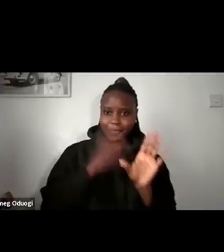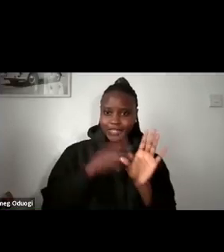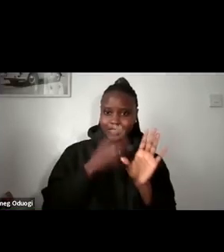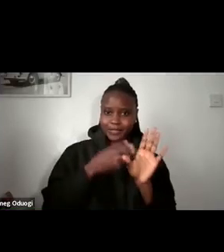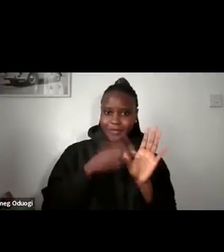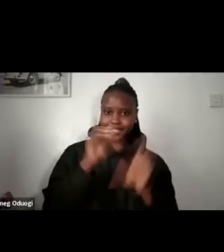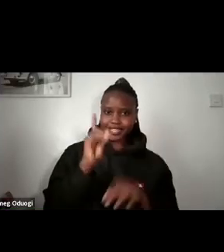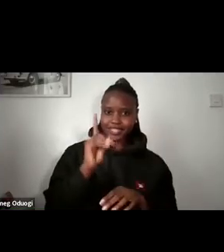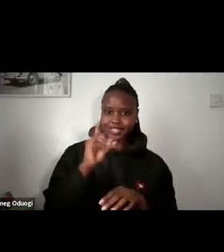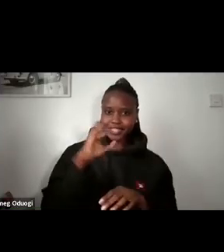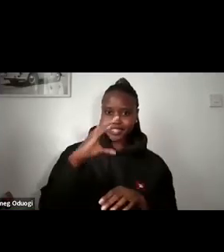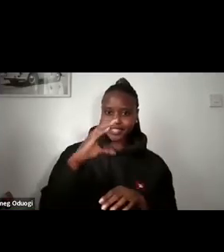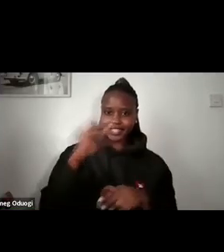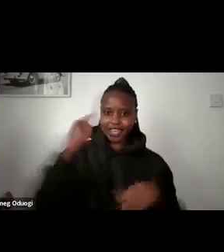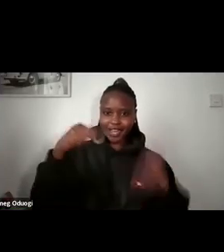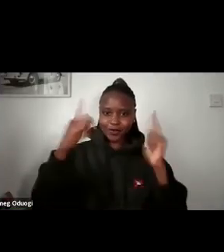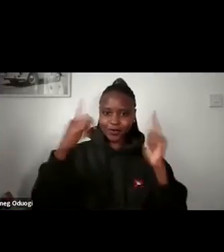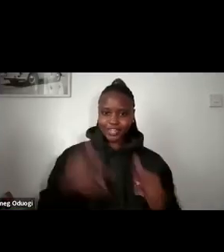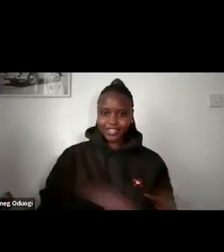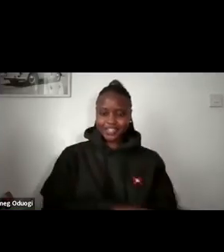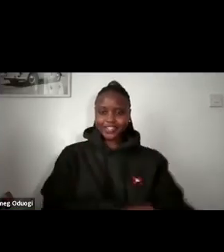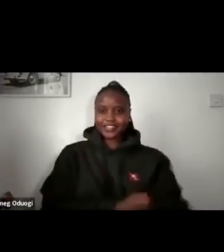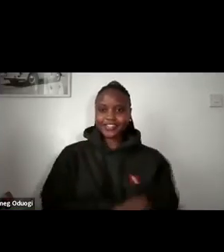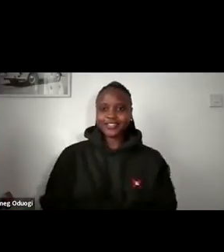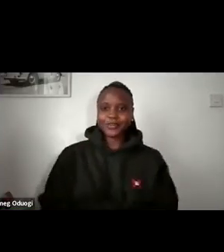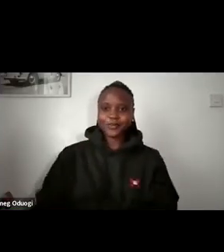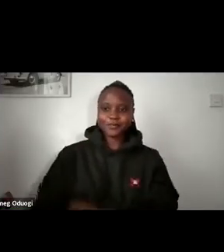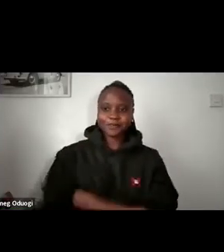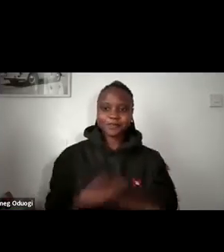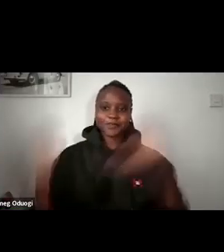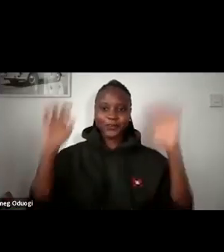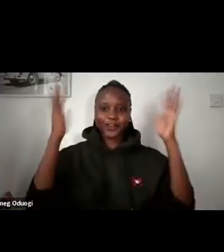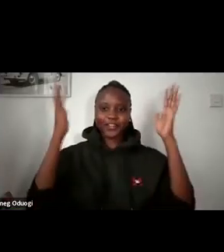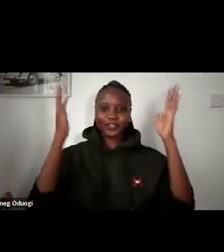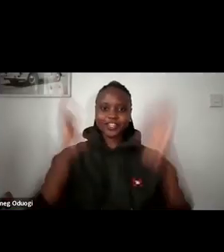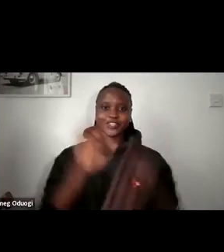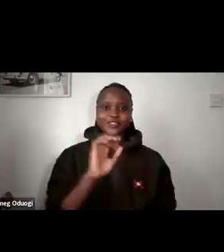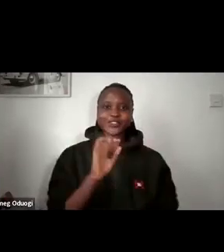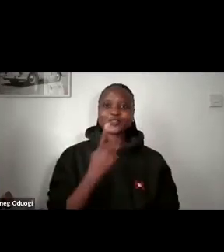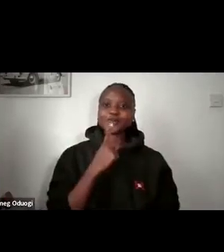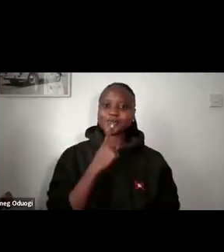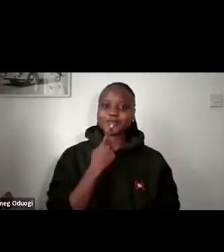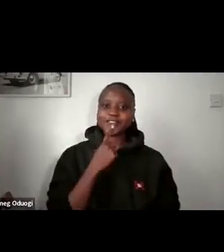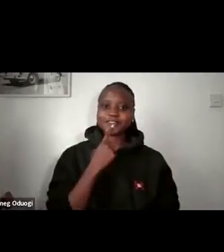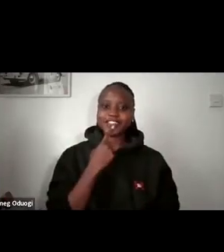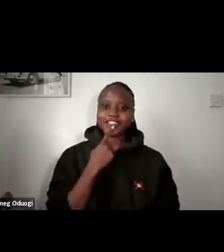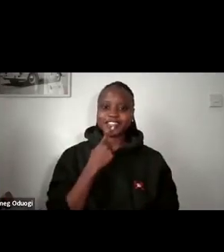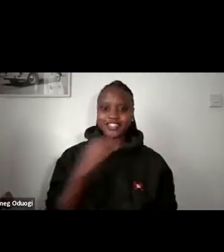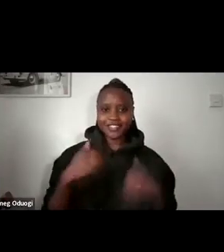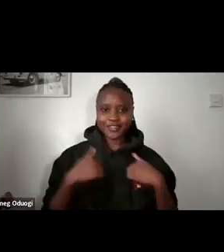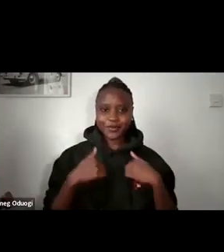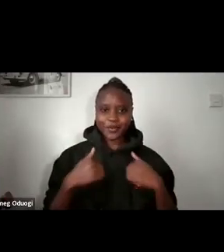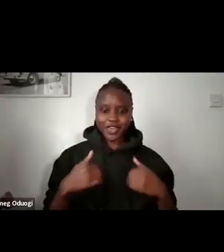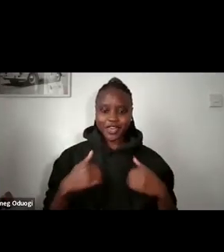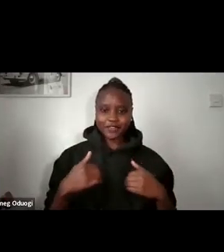and winning. So congratulations to Evelyn. We have Madam